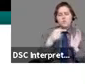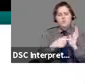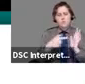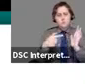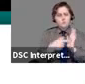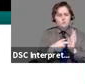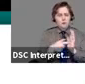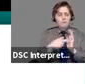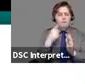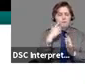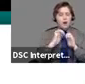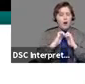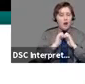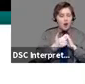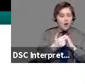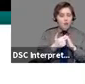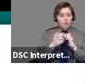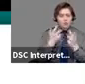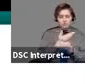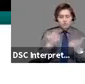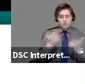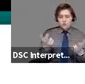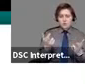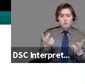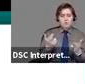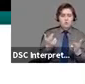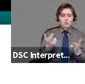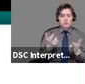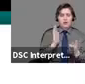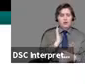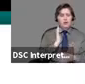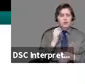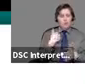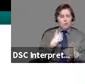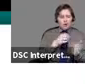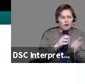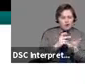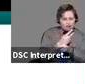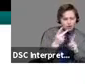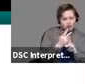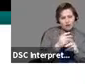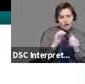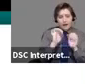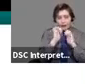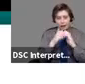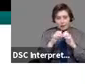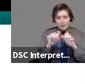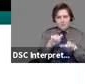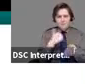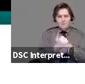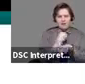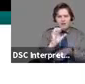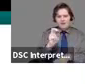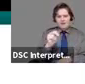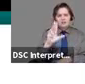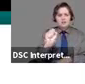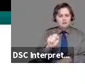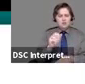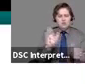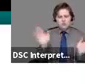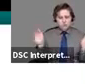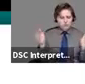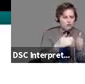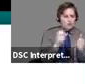examples of how the resources that are calculated based on the census get redirected back to